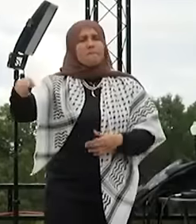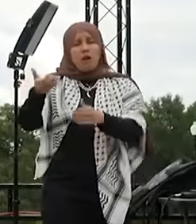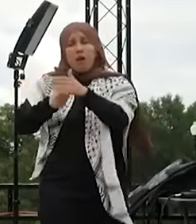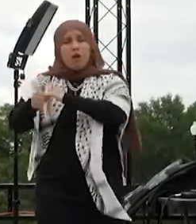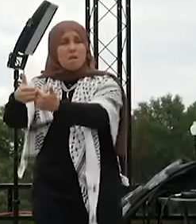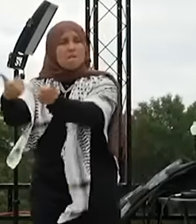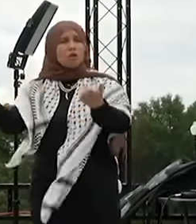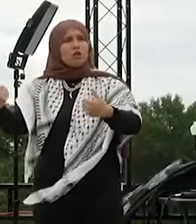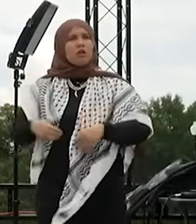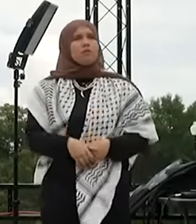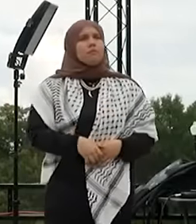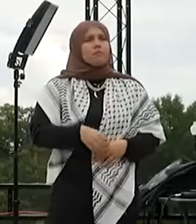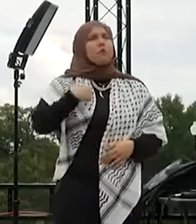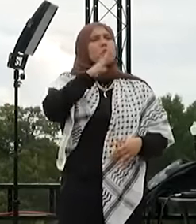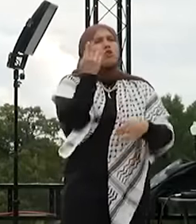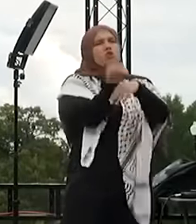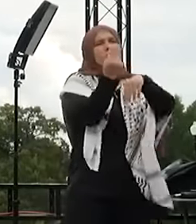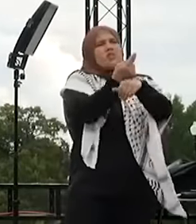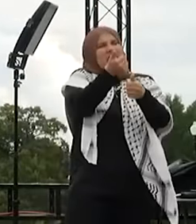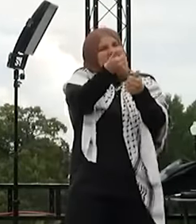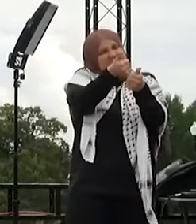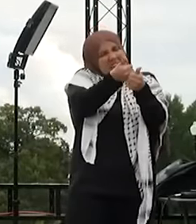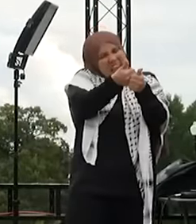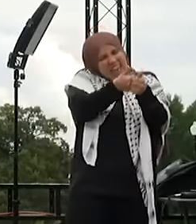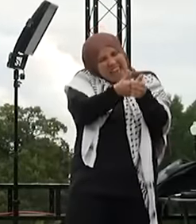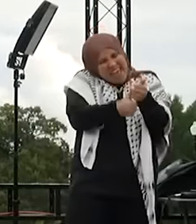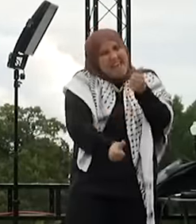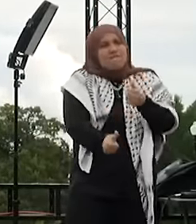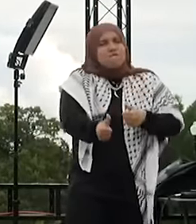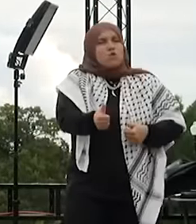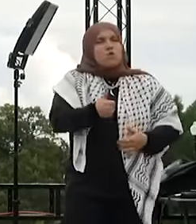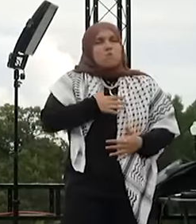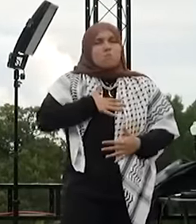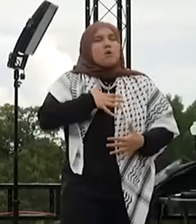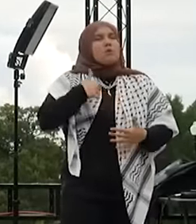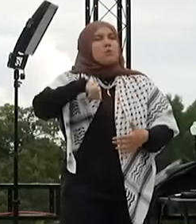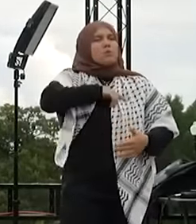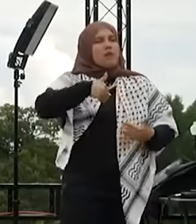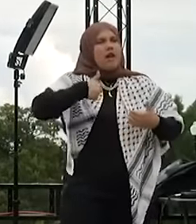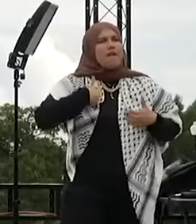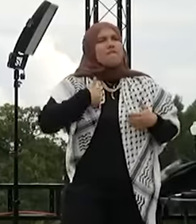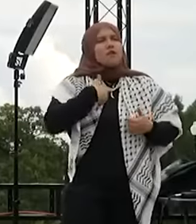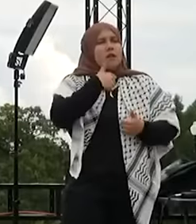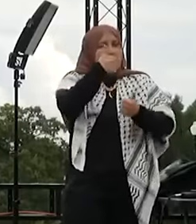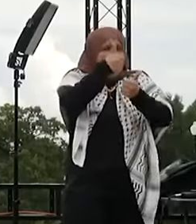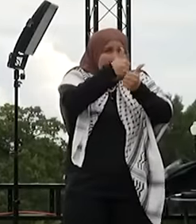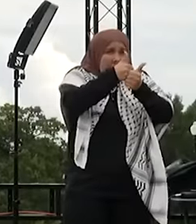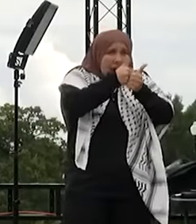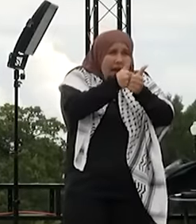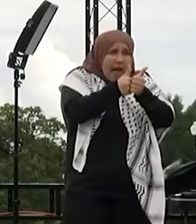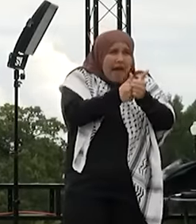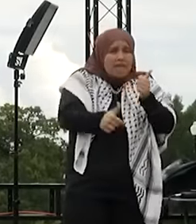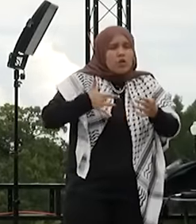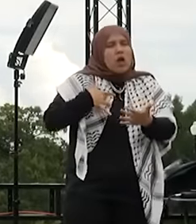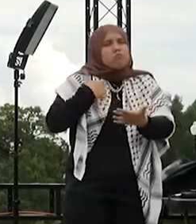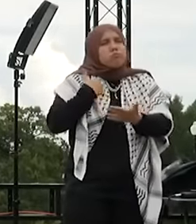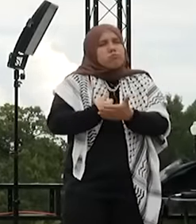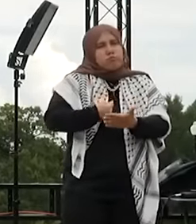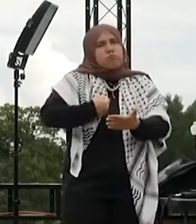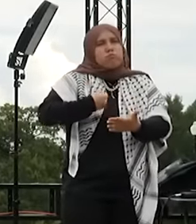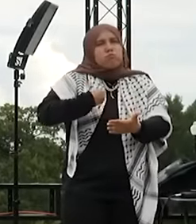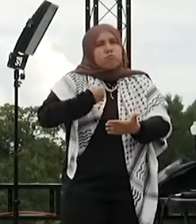will use every last bit of our breath, every last one of our